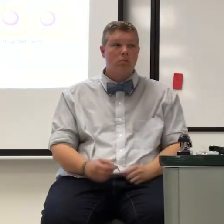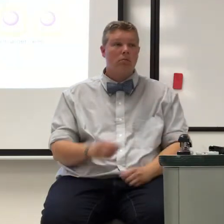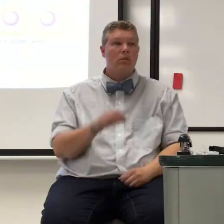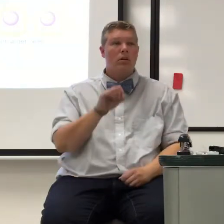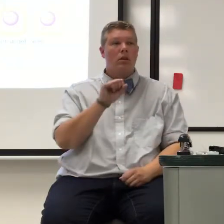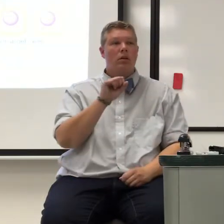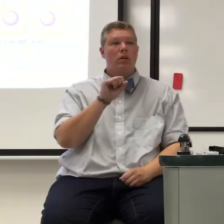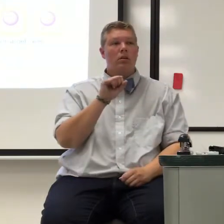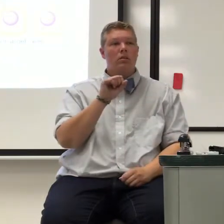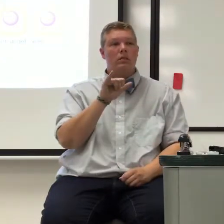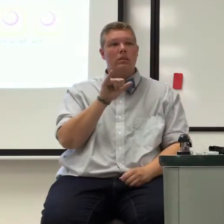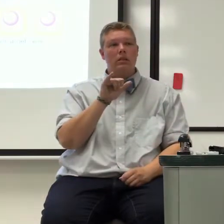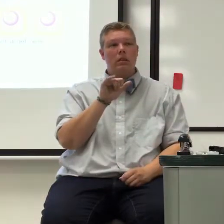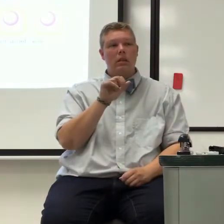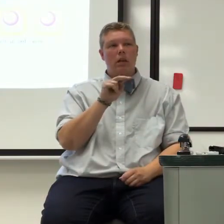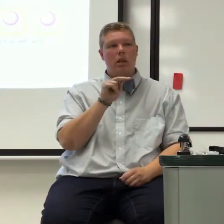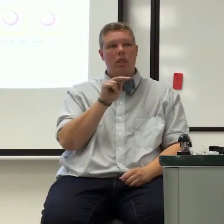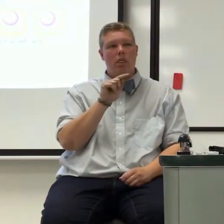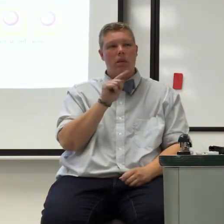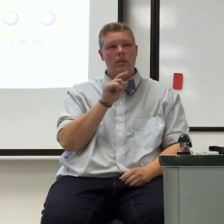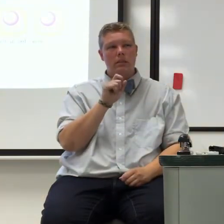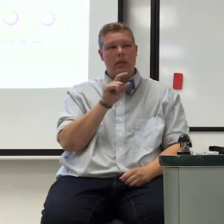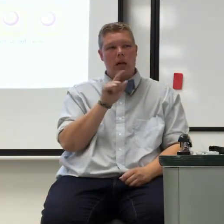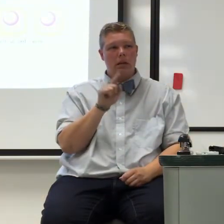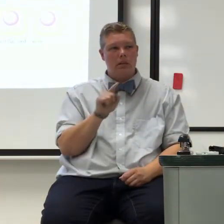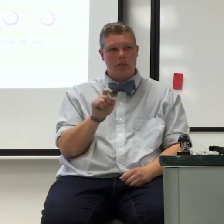synthesize chemical messengers called hormones.